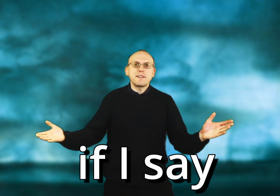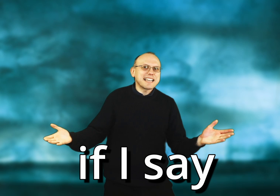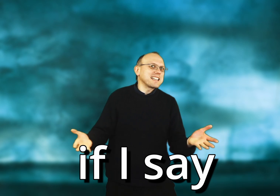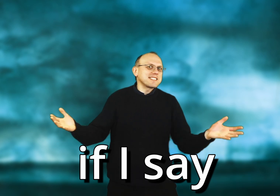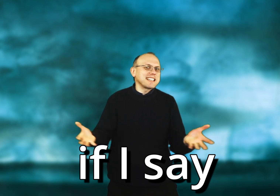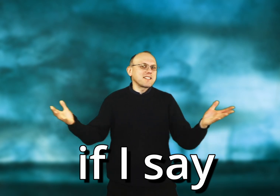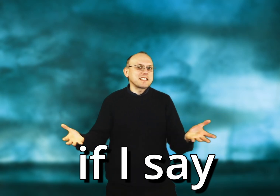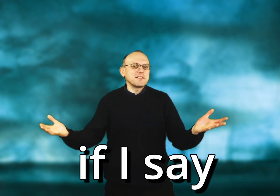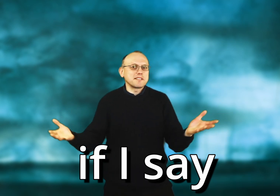cannot stand on its own.